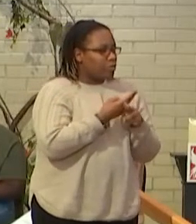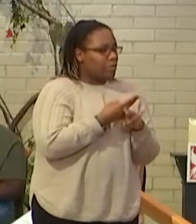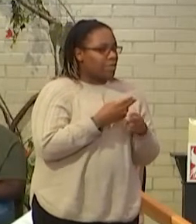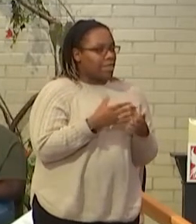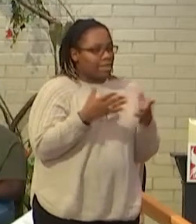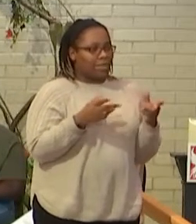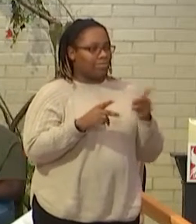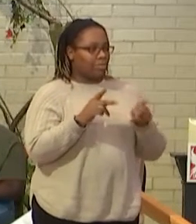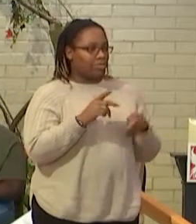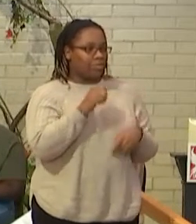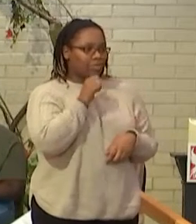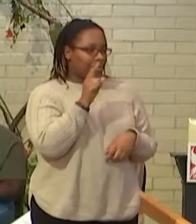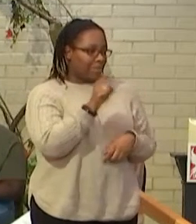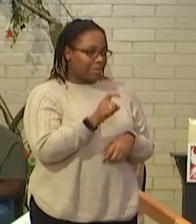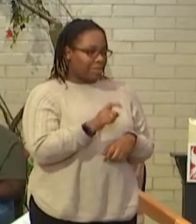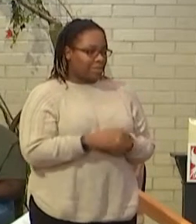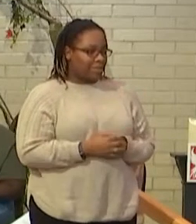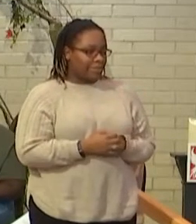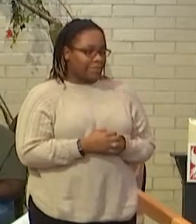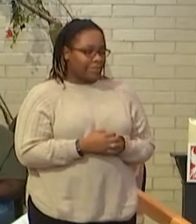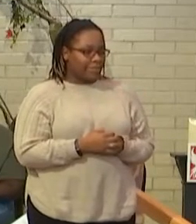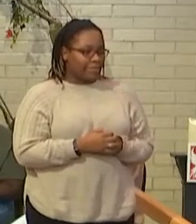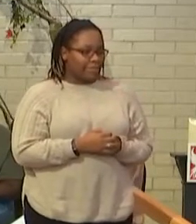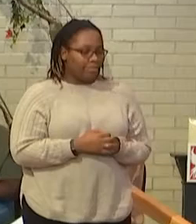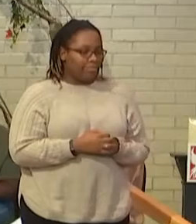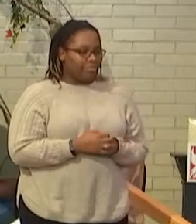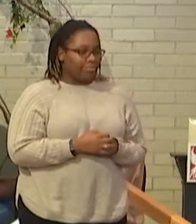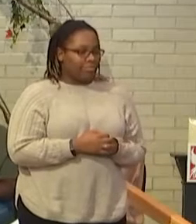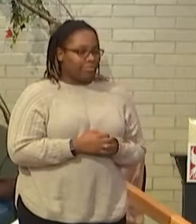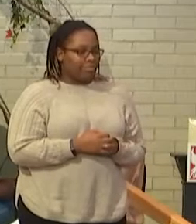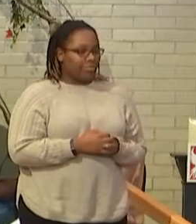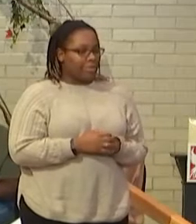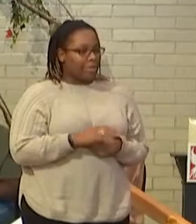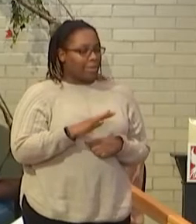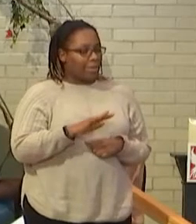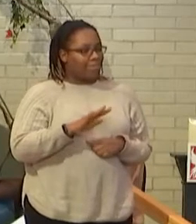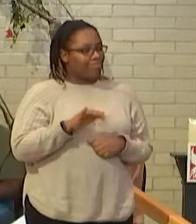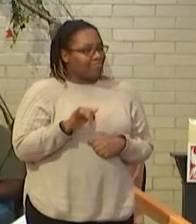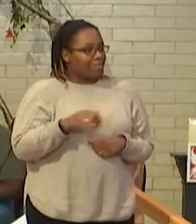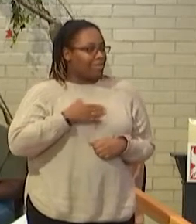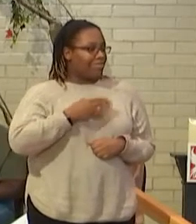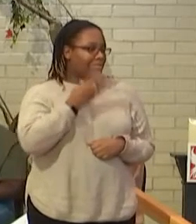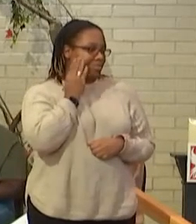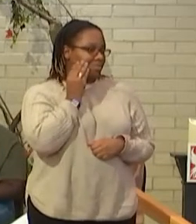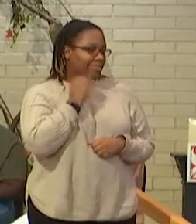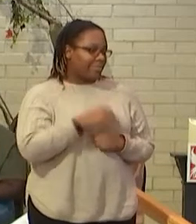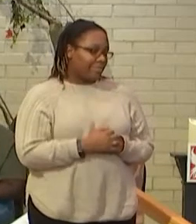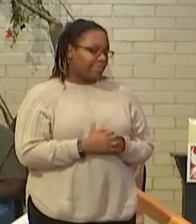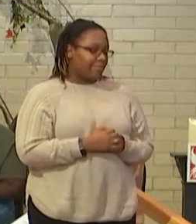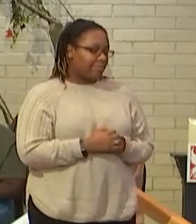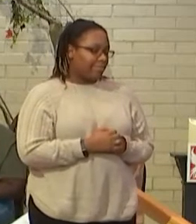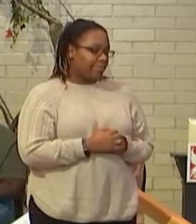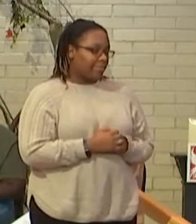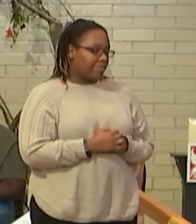don't prefer to call themselves disabled, so that's my very unique experience.